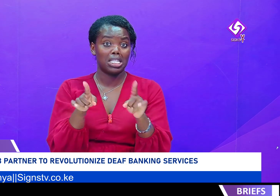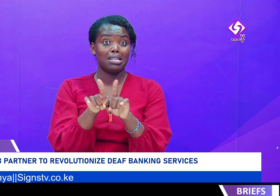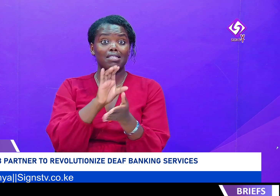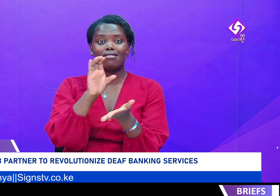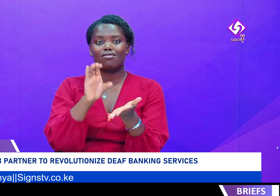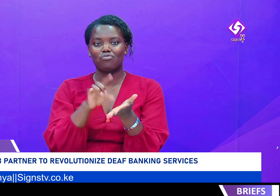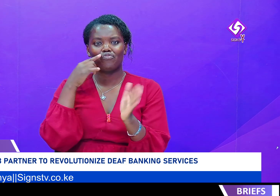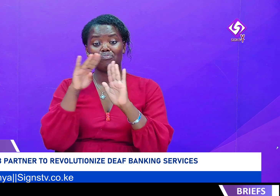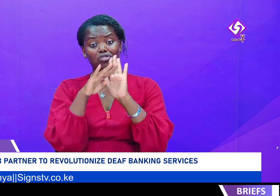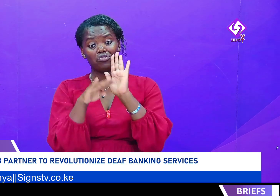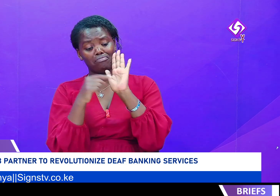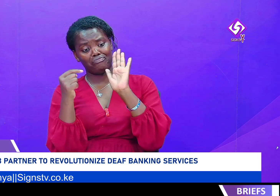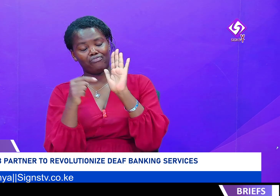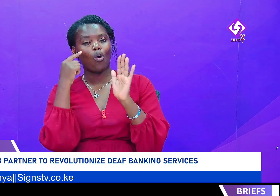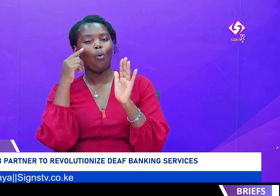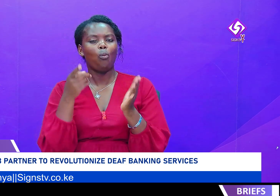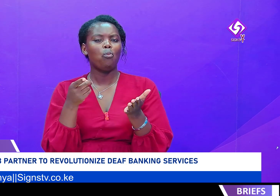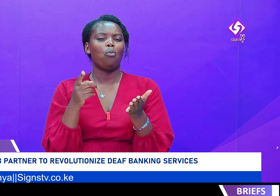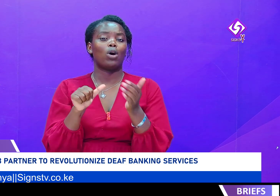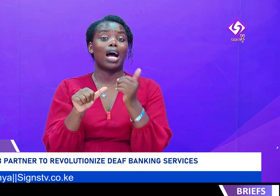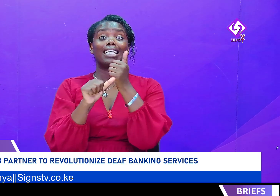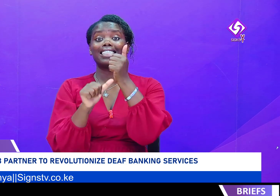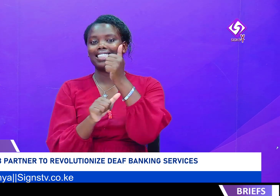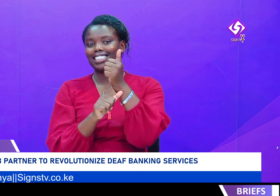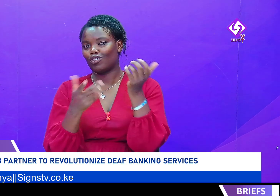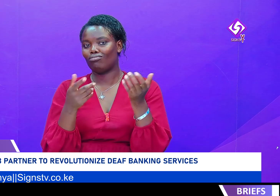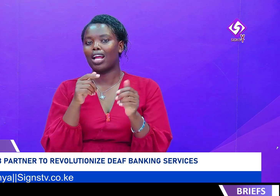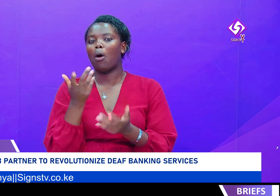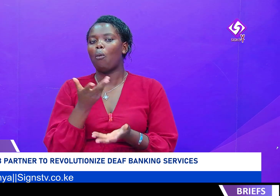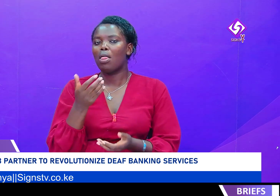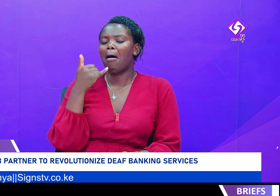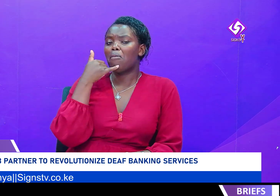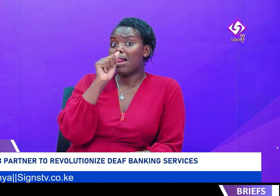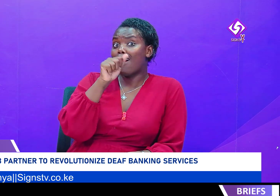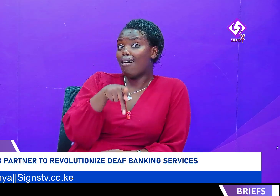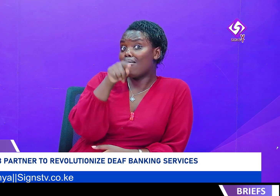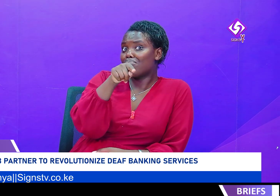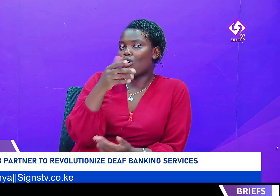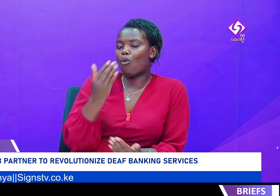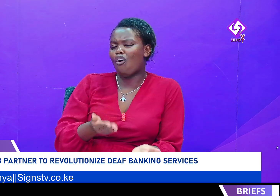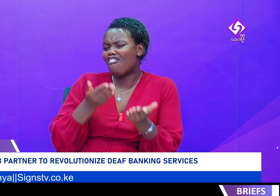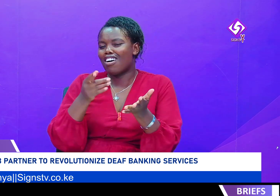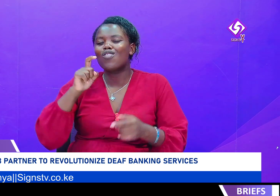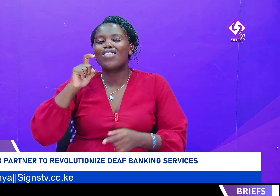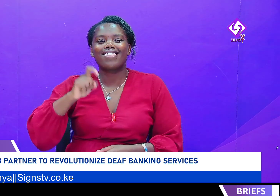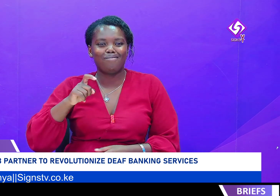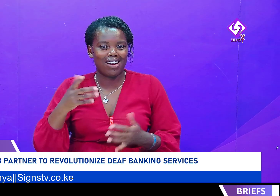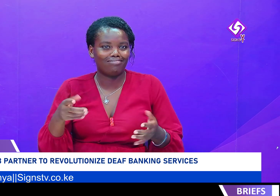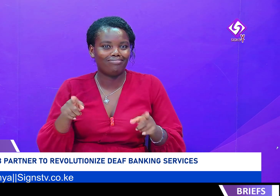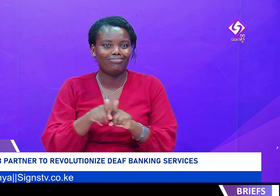Central to the program was Assistol, a mobile app offering on-demand sign